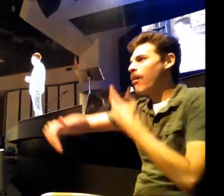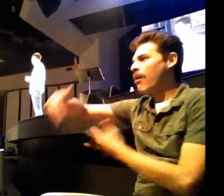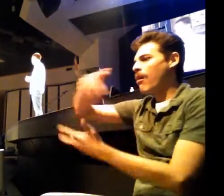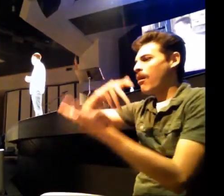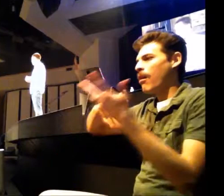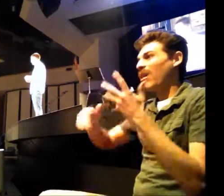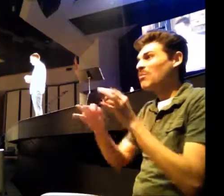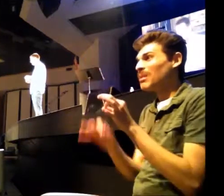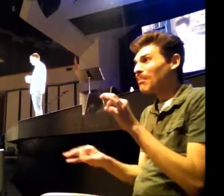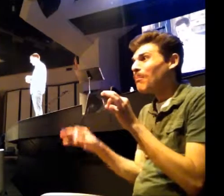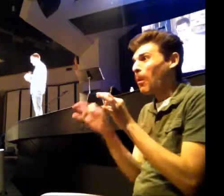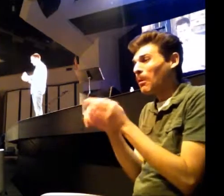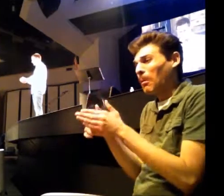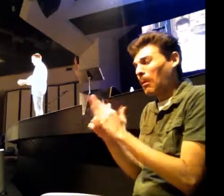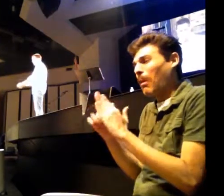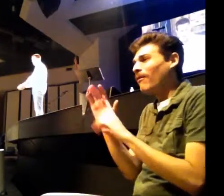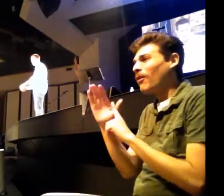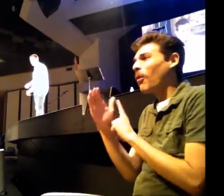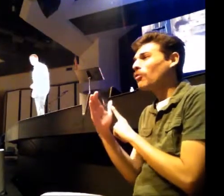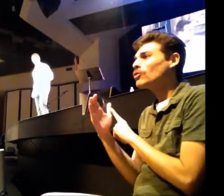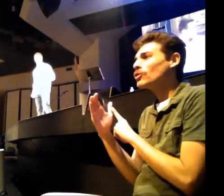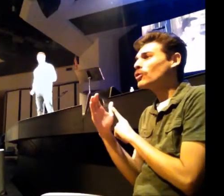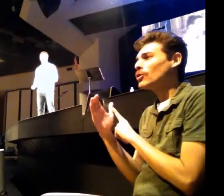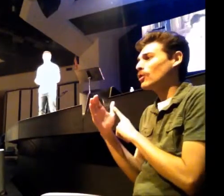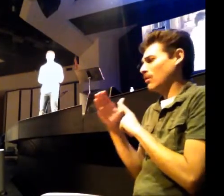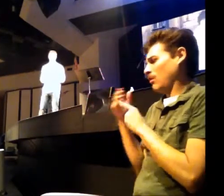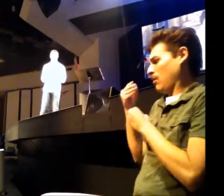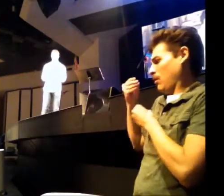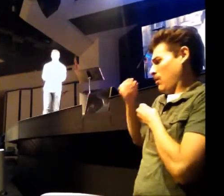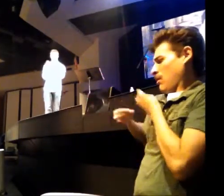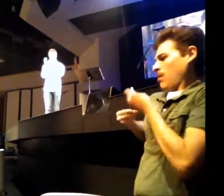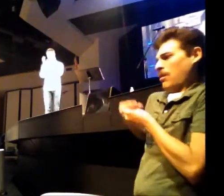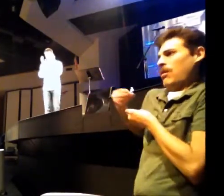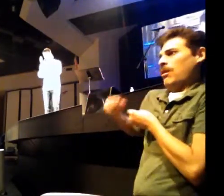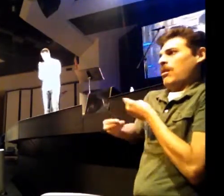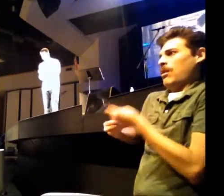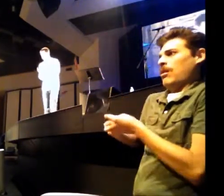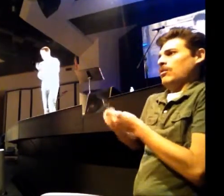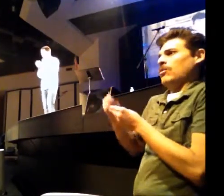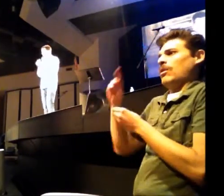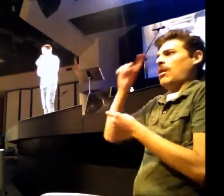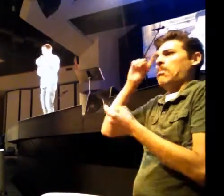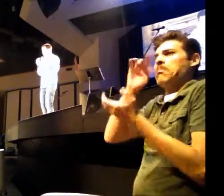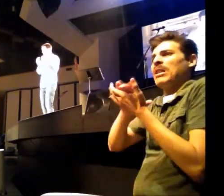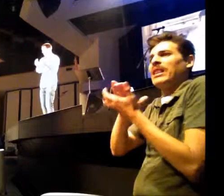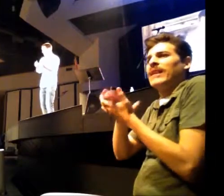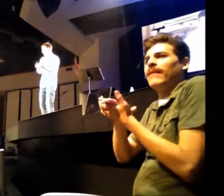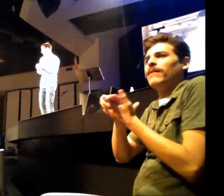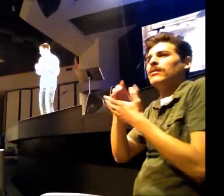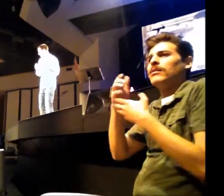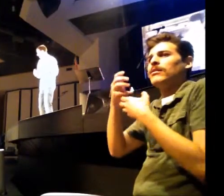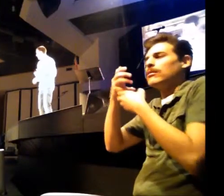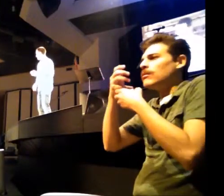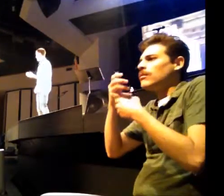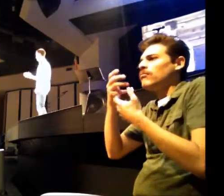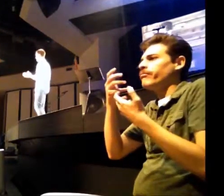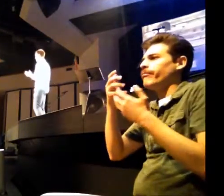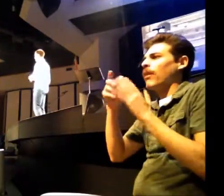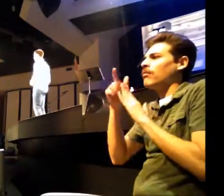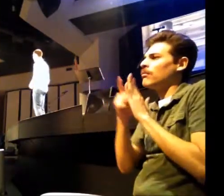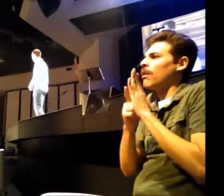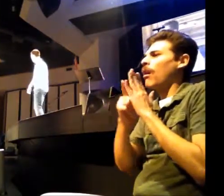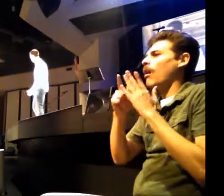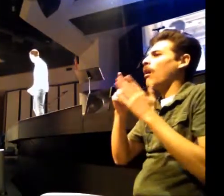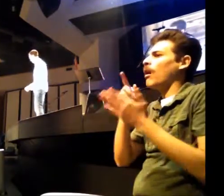of culture. In fact, it was how culture was passed down. It was how beliefs, values, systems, truths, all of these cultural things were passed down